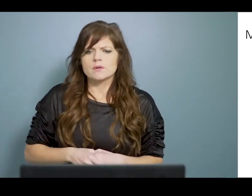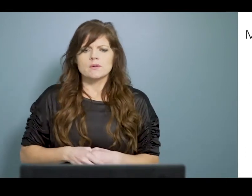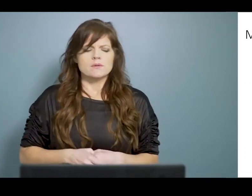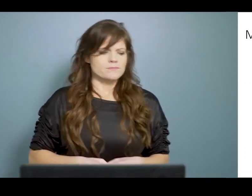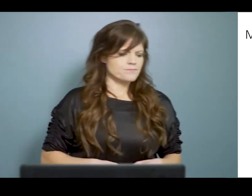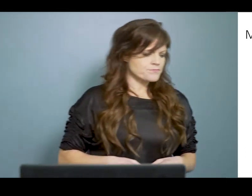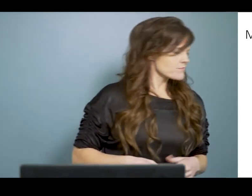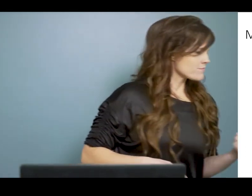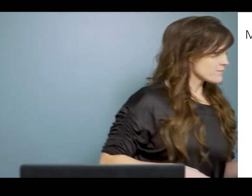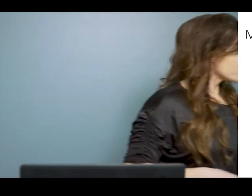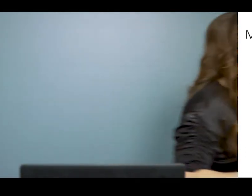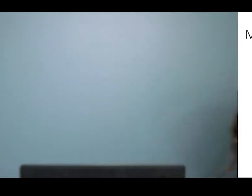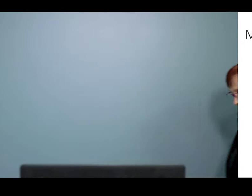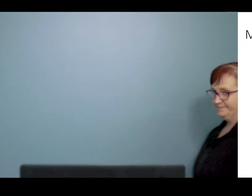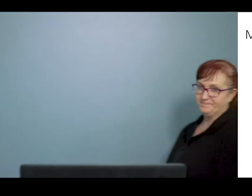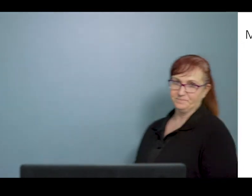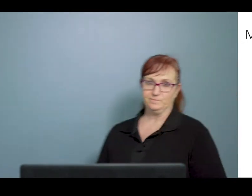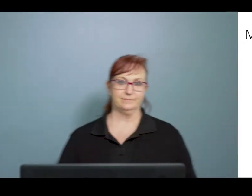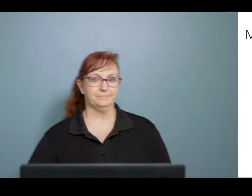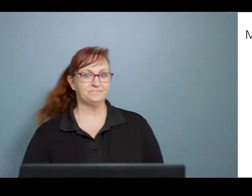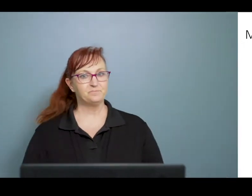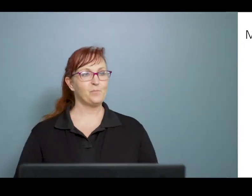moving forward.